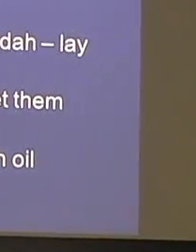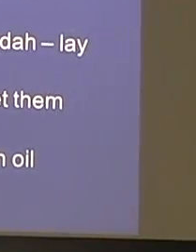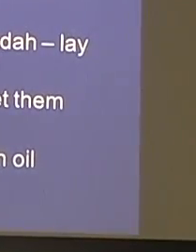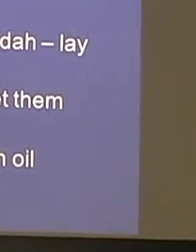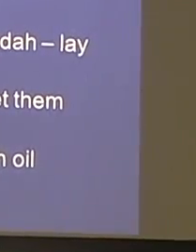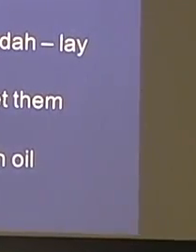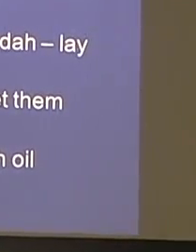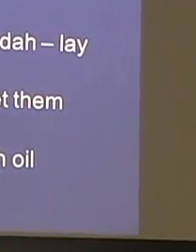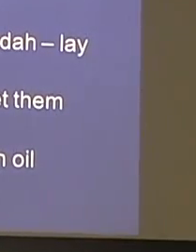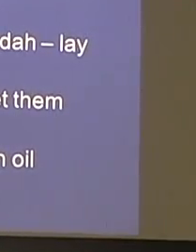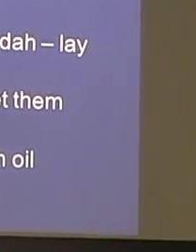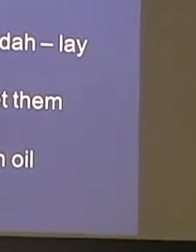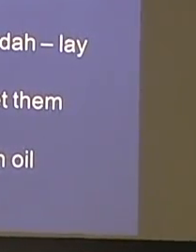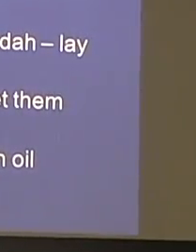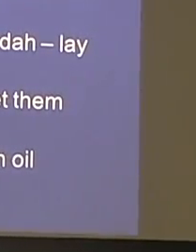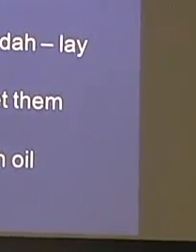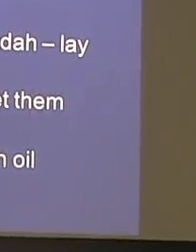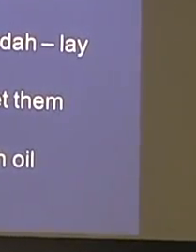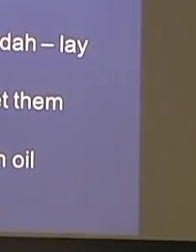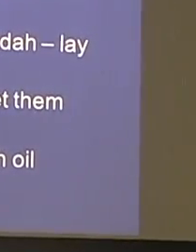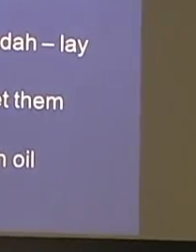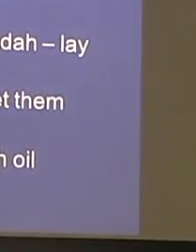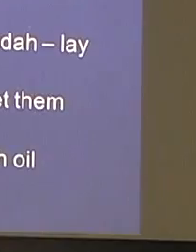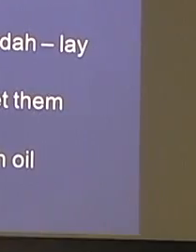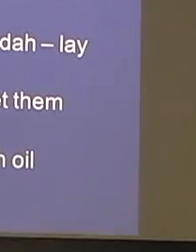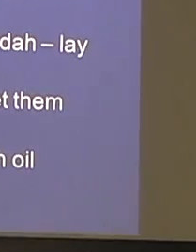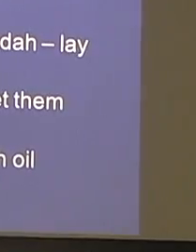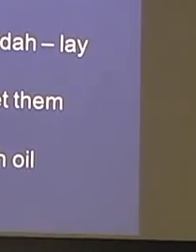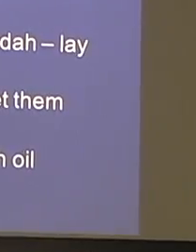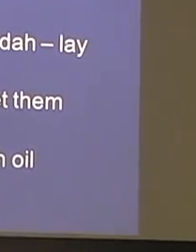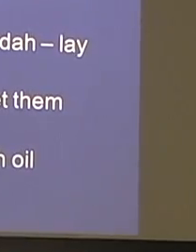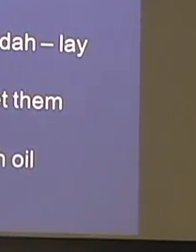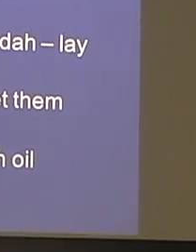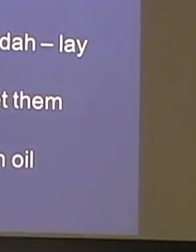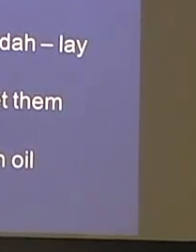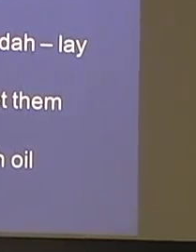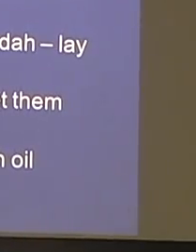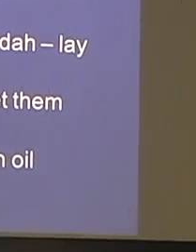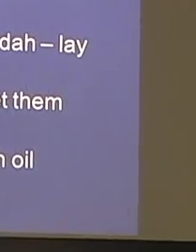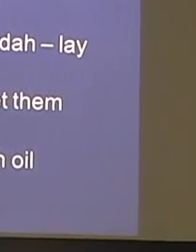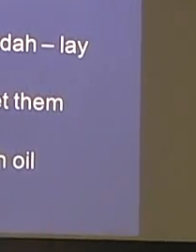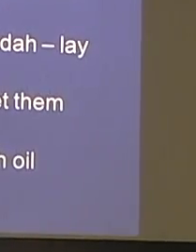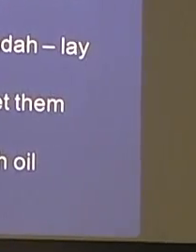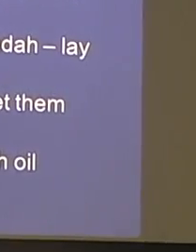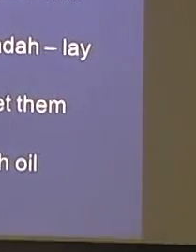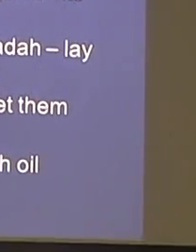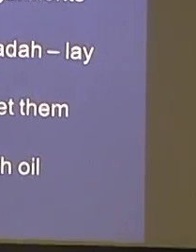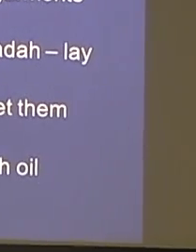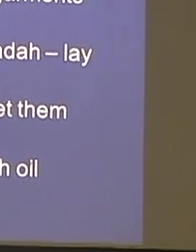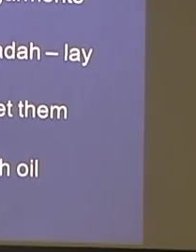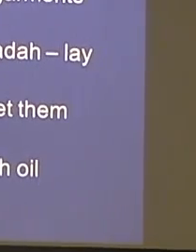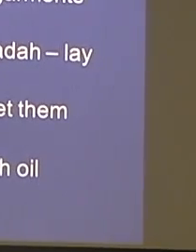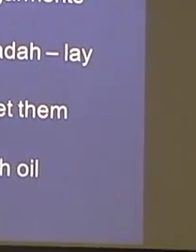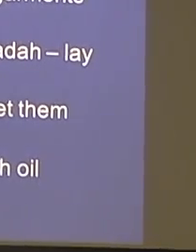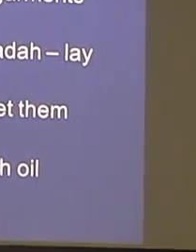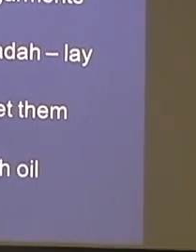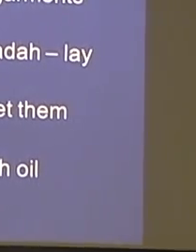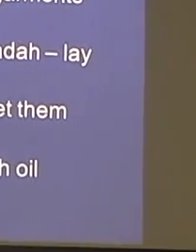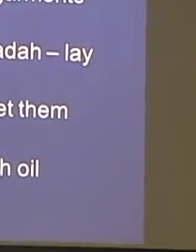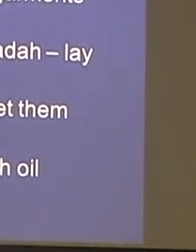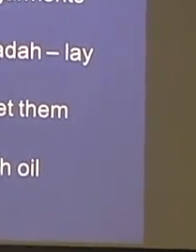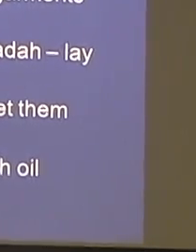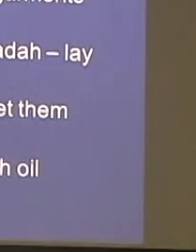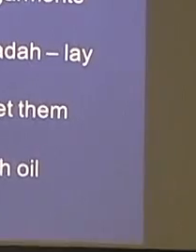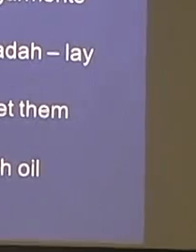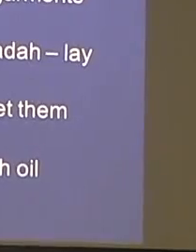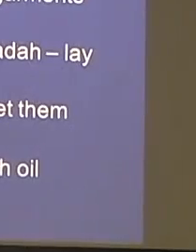realize that anointing was done to other people too. The prophets were anointed with oil, and